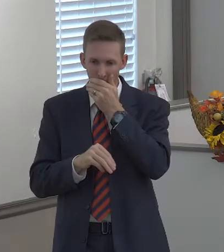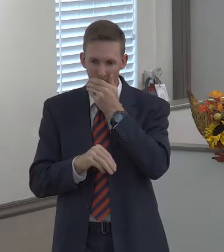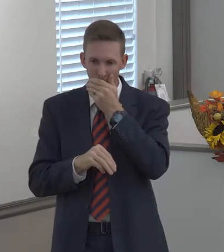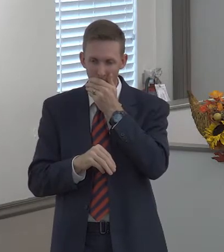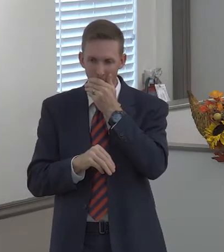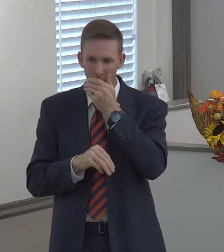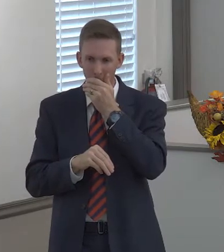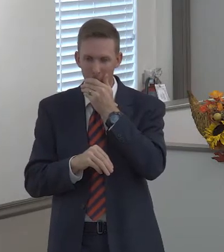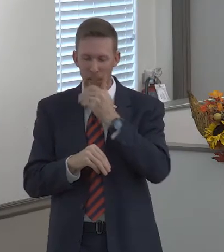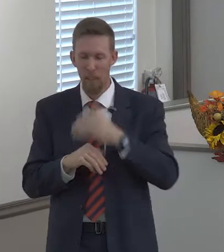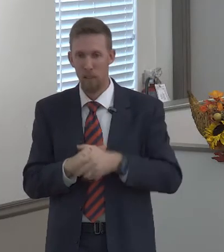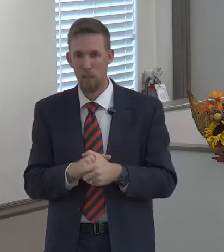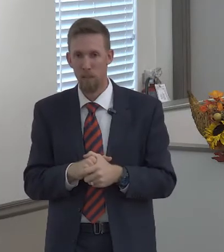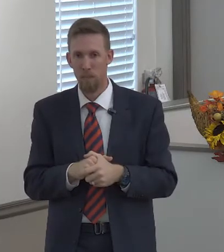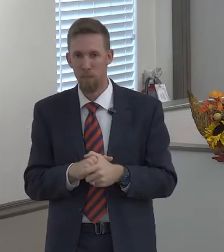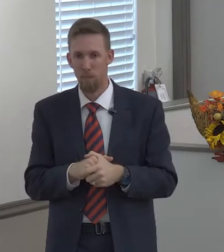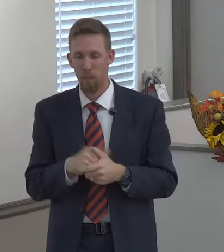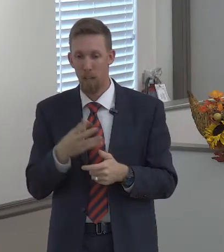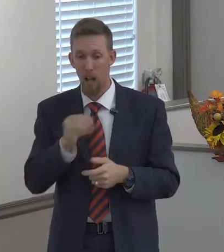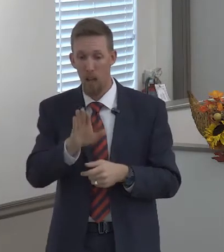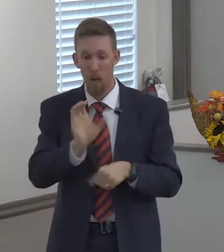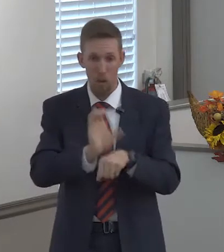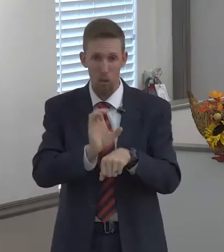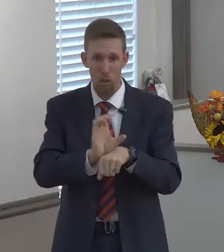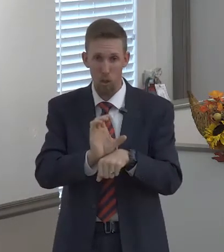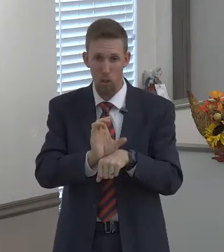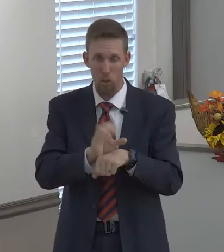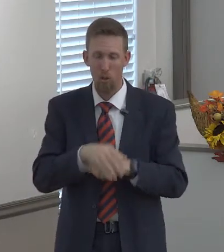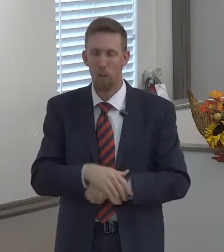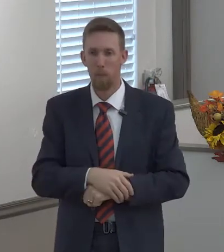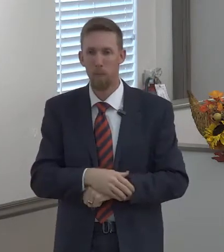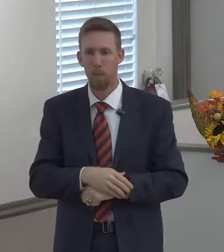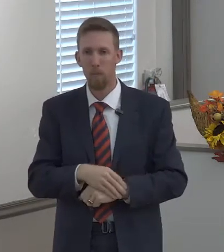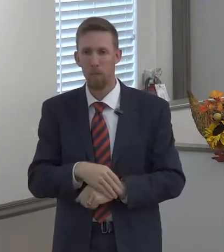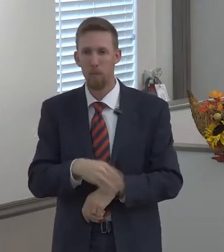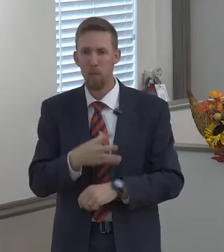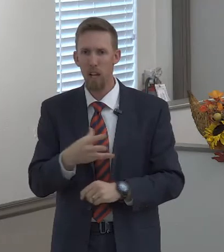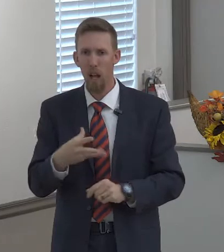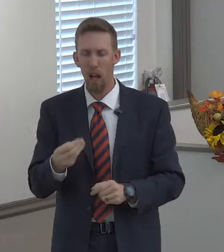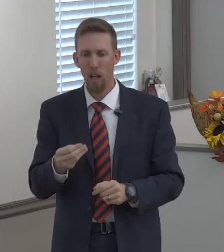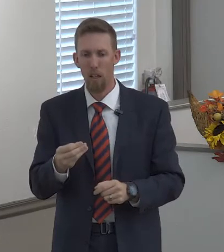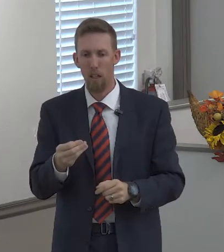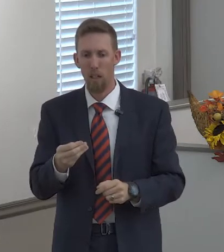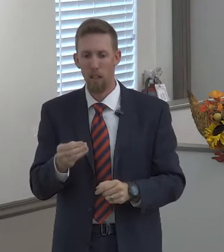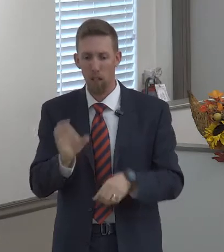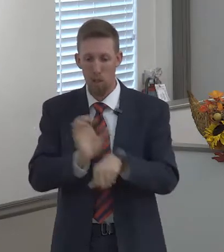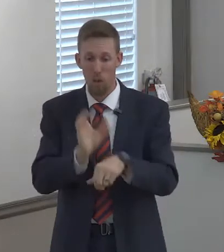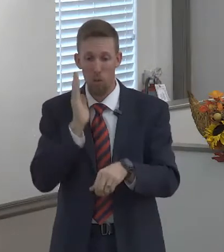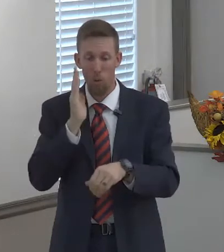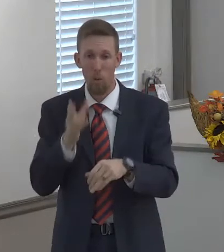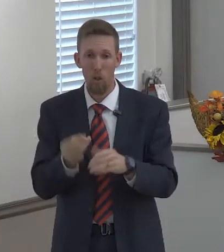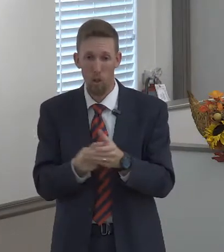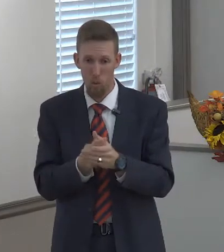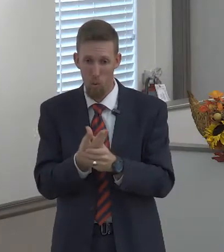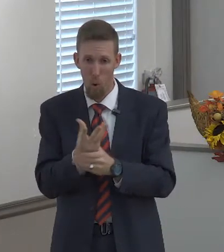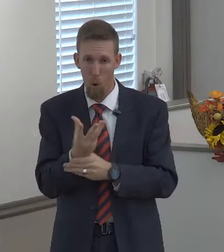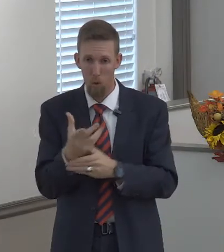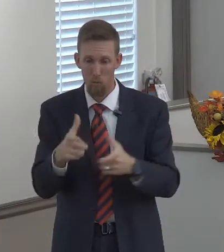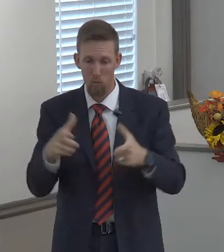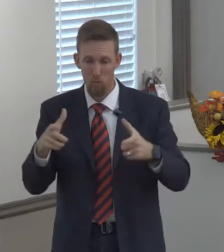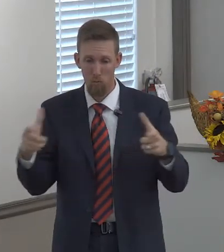giving thanks, let's give thanks for salvation. Let's give thanks for our family. I wonder how often we pause to thank the Lord for our families.